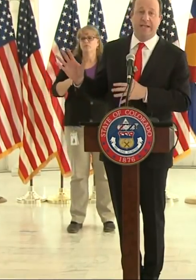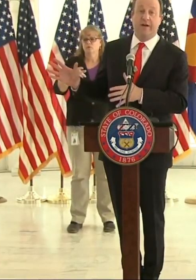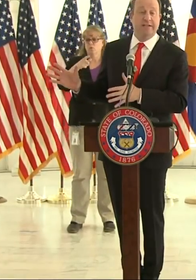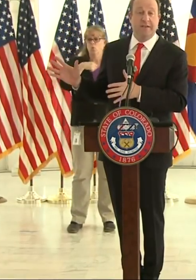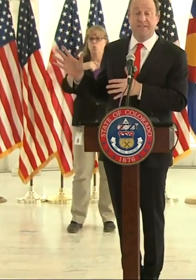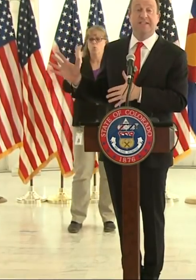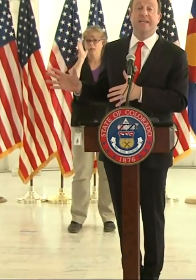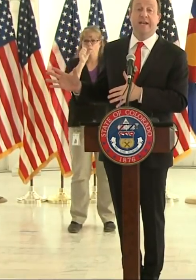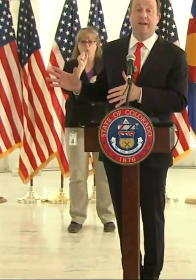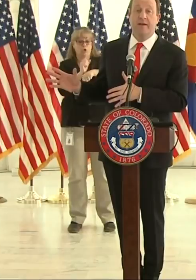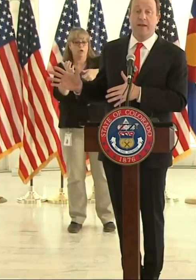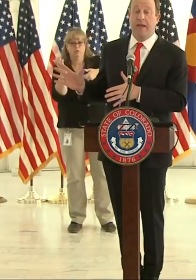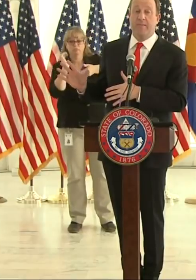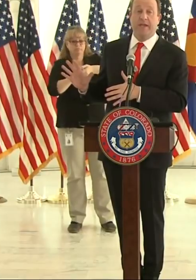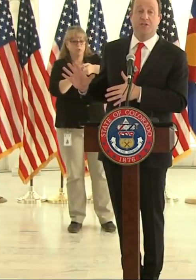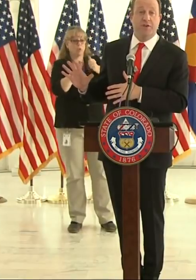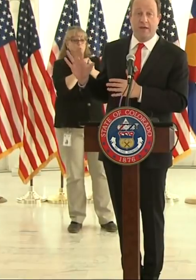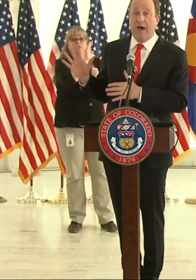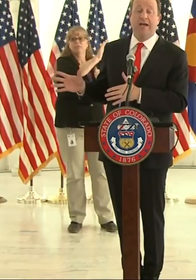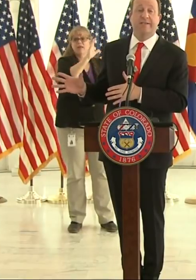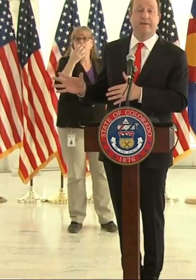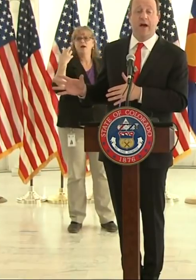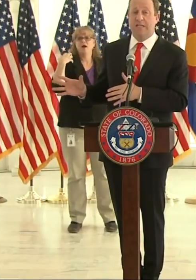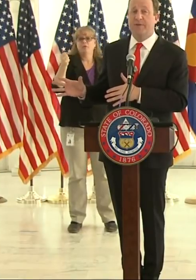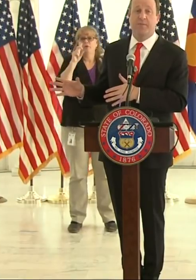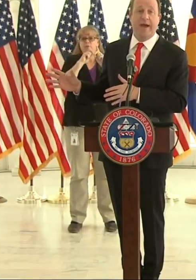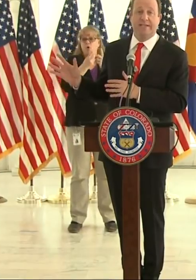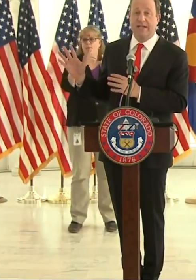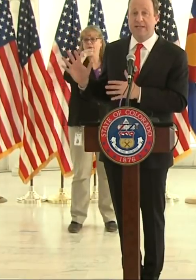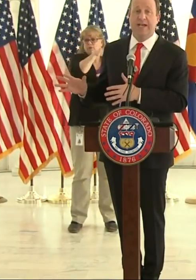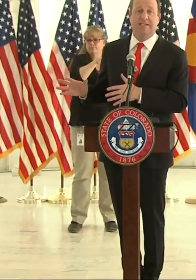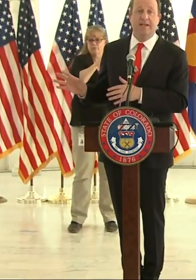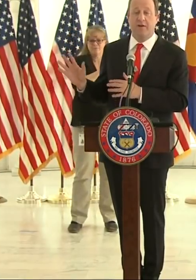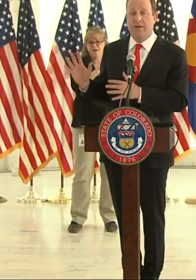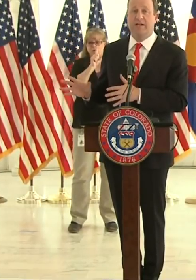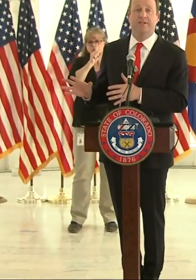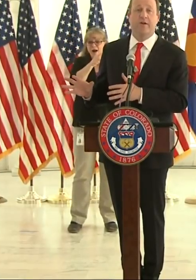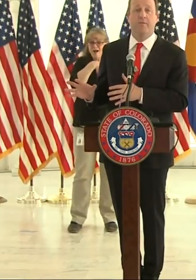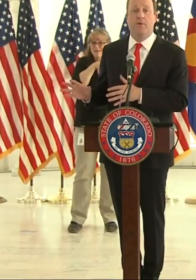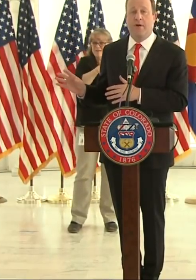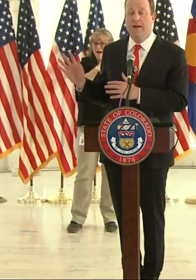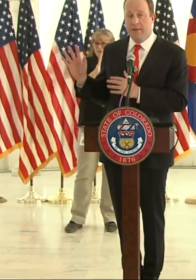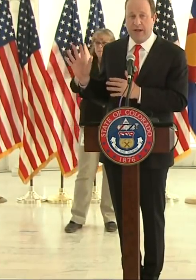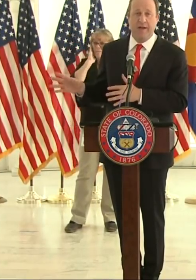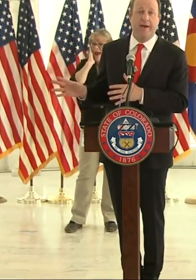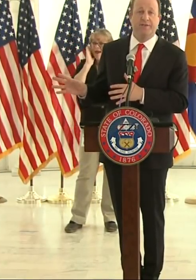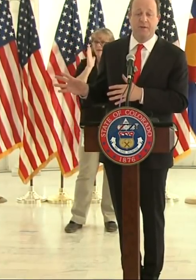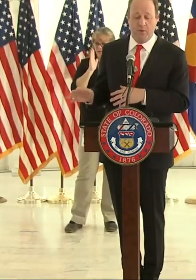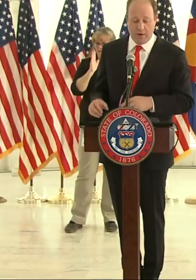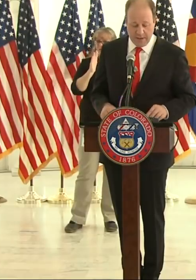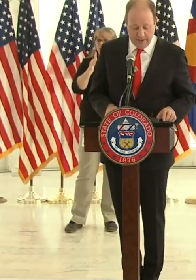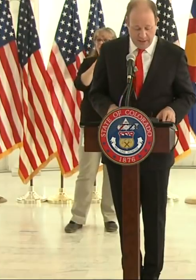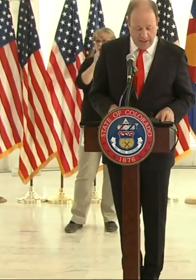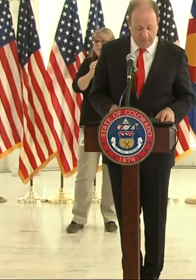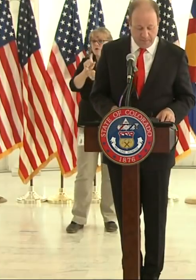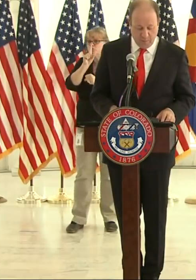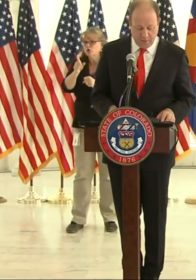well as areas that have succeeded in making sure they have the hospital capacity, the testing, their electeds are on board, their county health's on